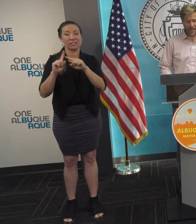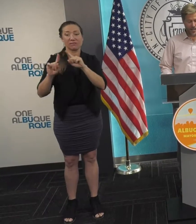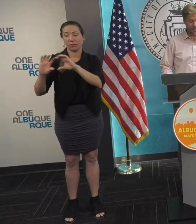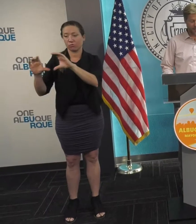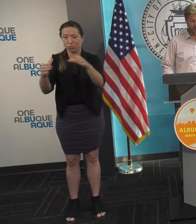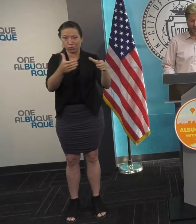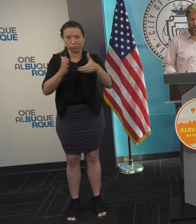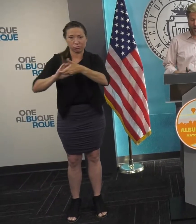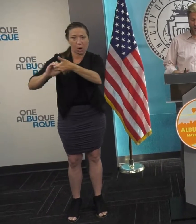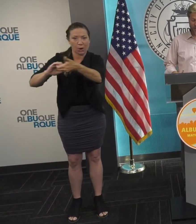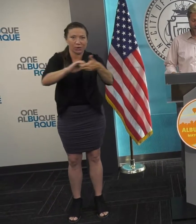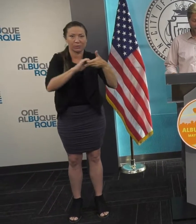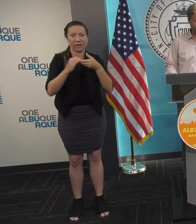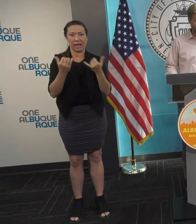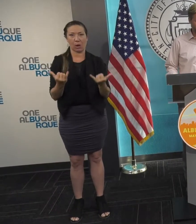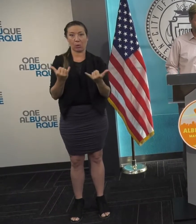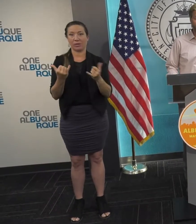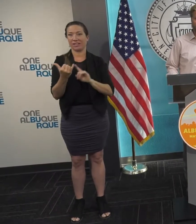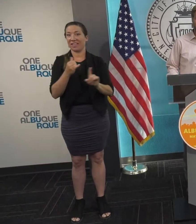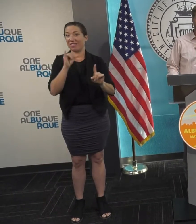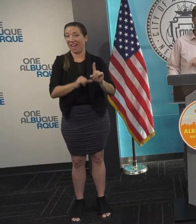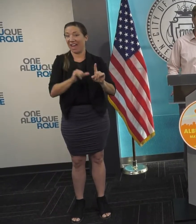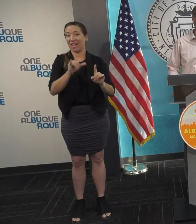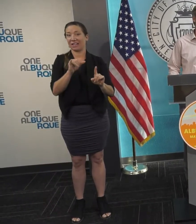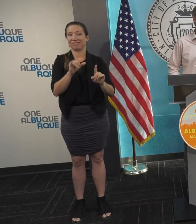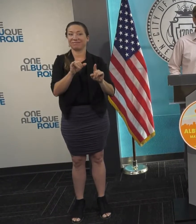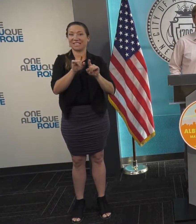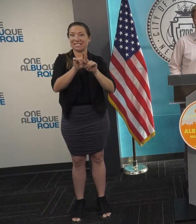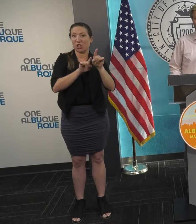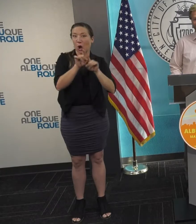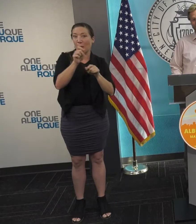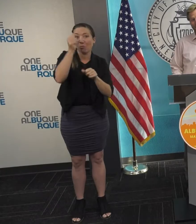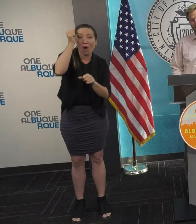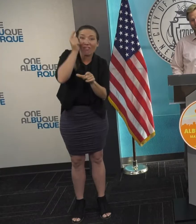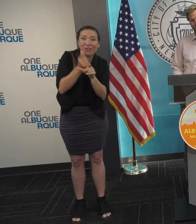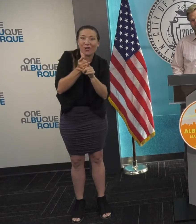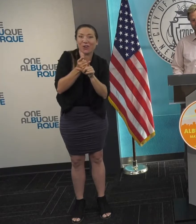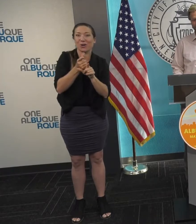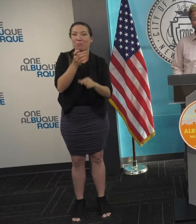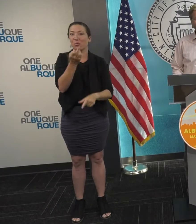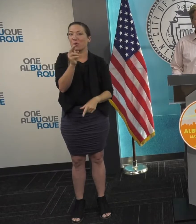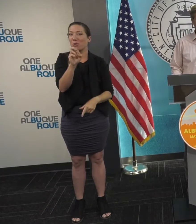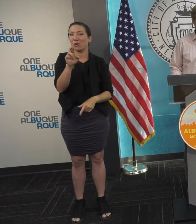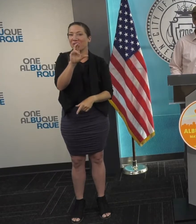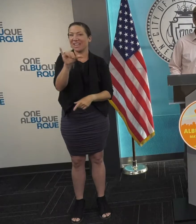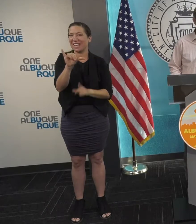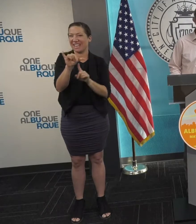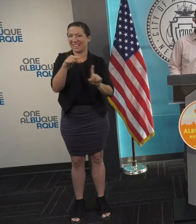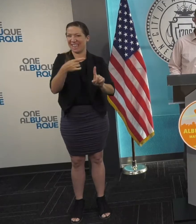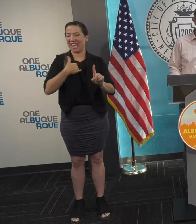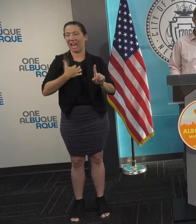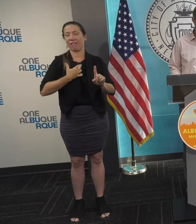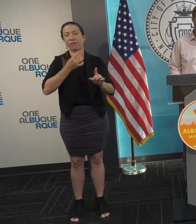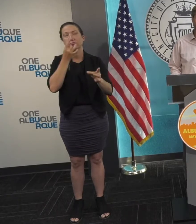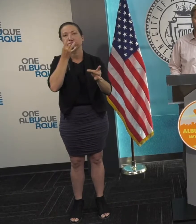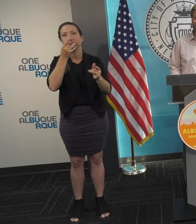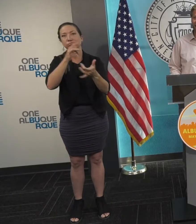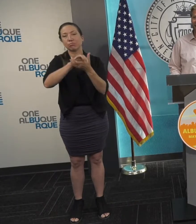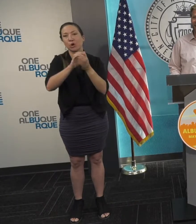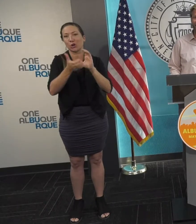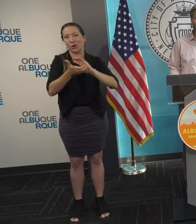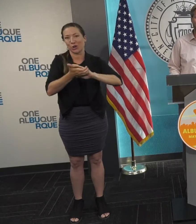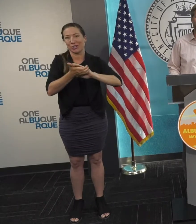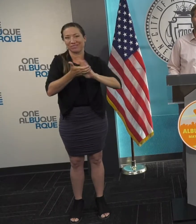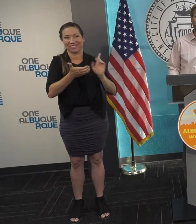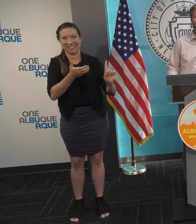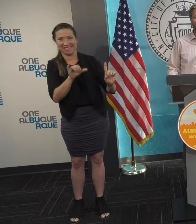that, Star Brothers has a very tasty burger, which is a good segue to our takeout of the day. Yesterday was DG's Deli,